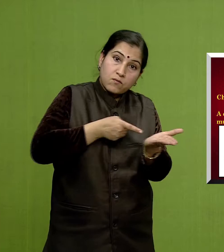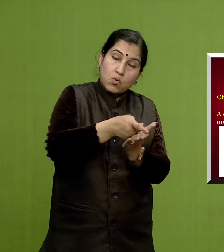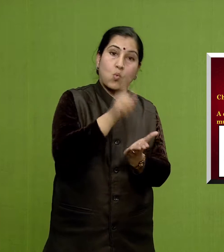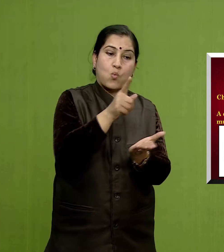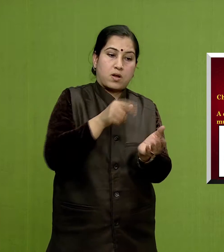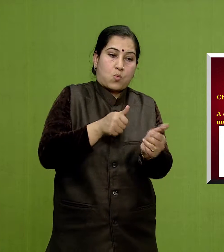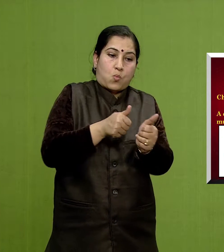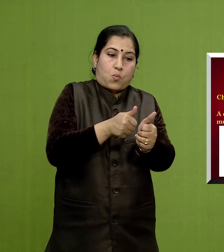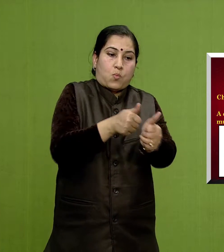similar pattern,